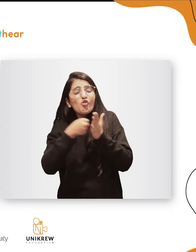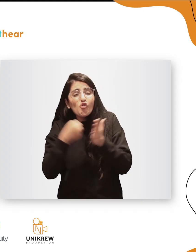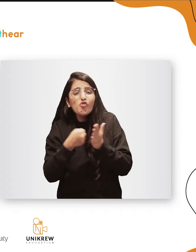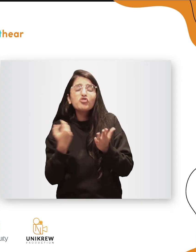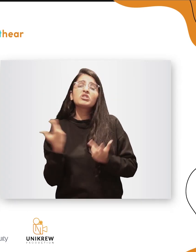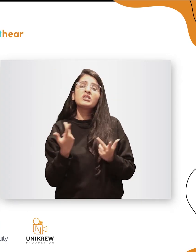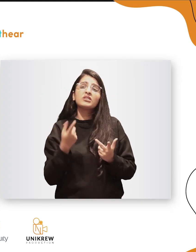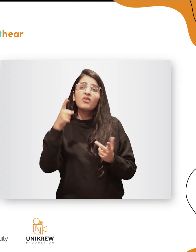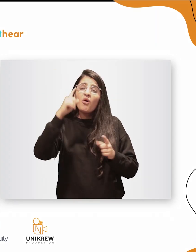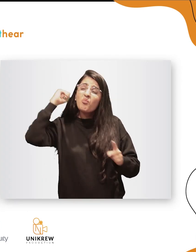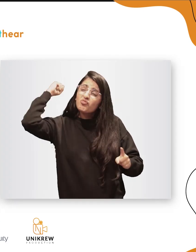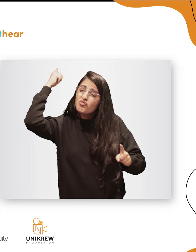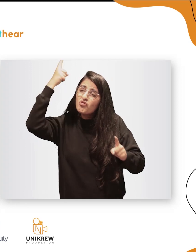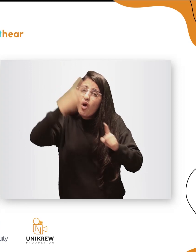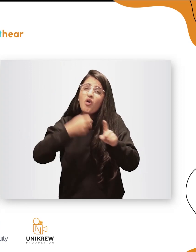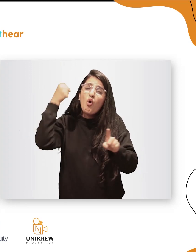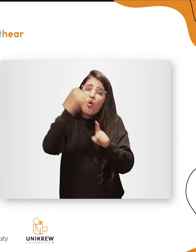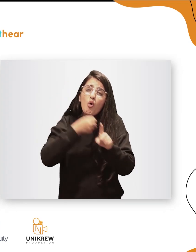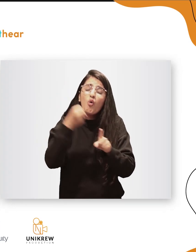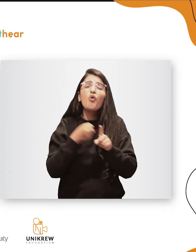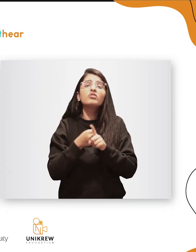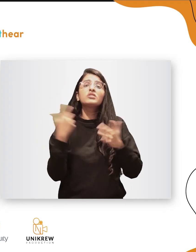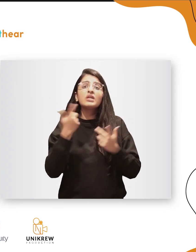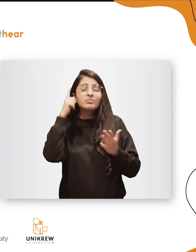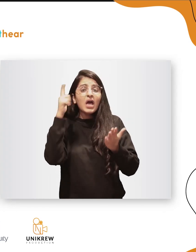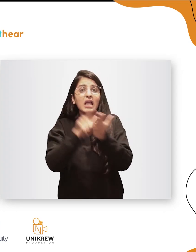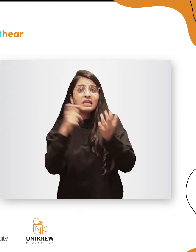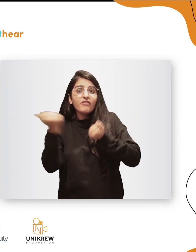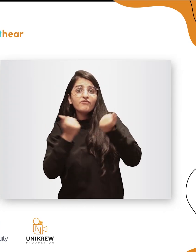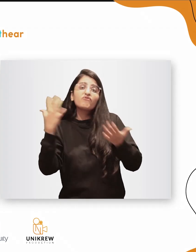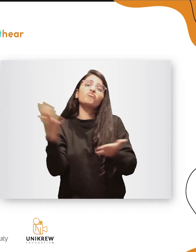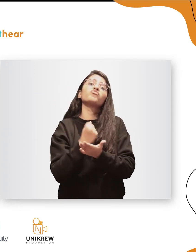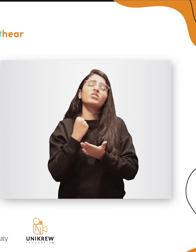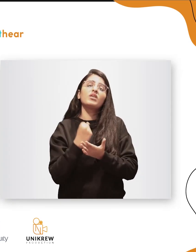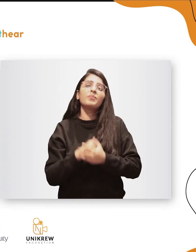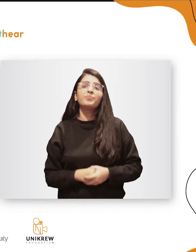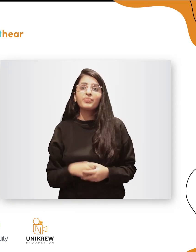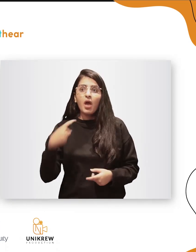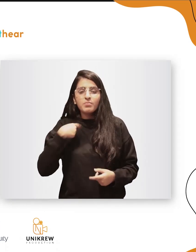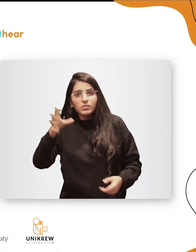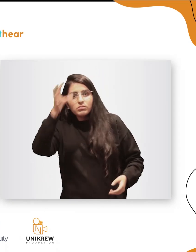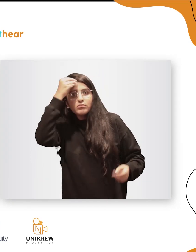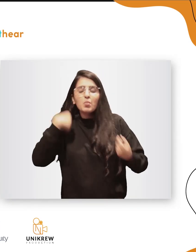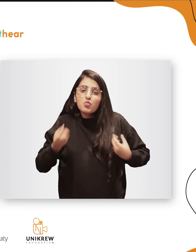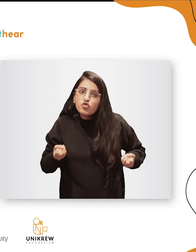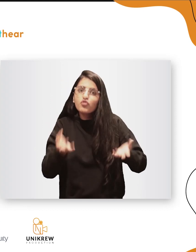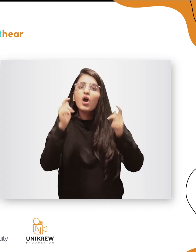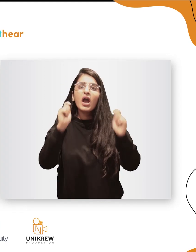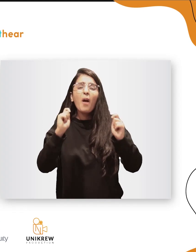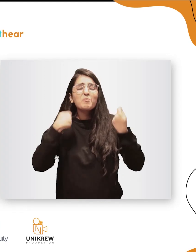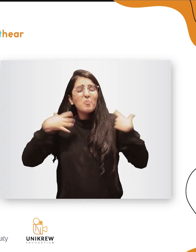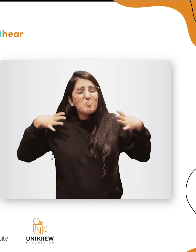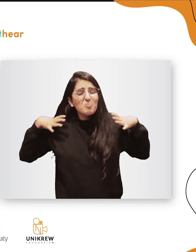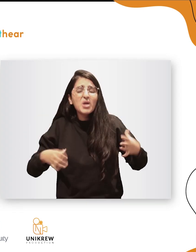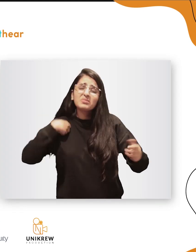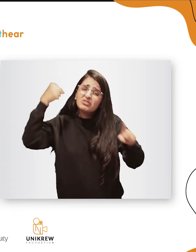been trying for a very, very long time to get driver's licenses. And I took it upon myself, and